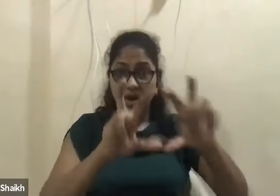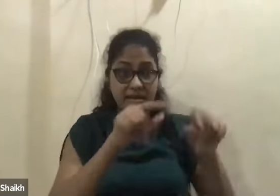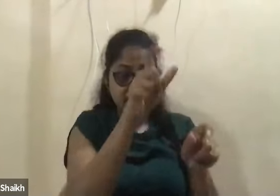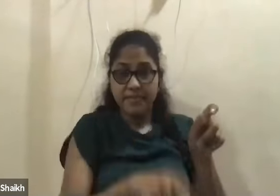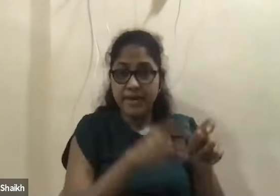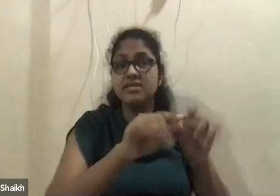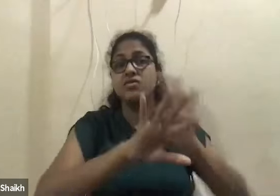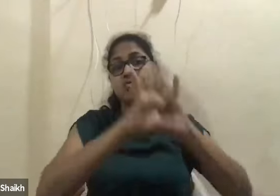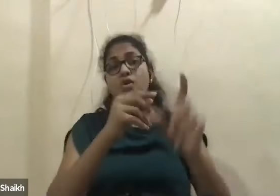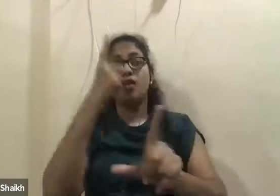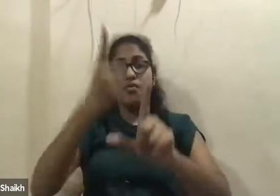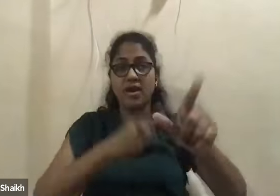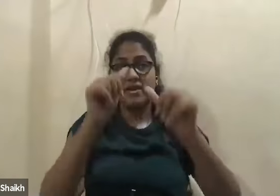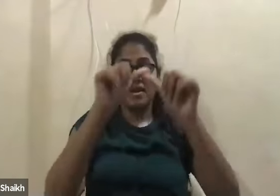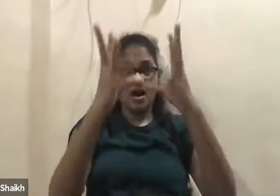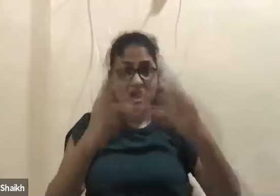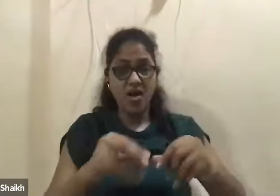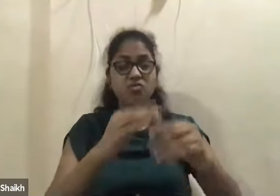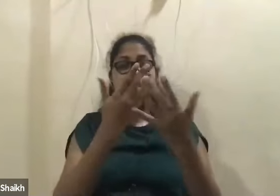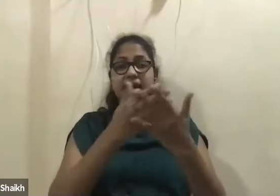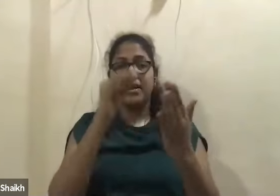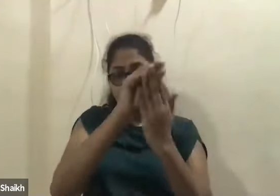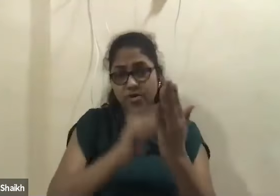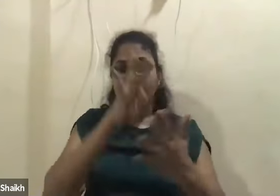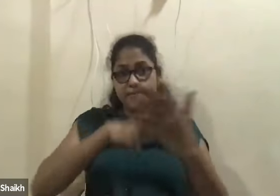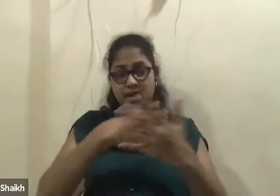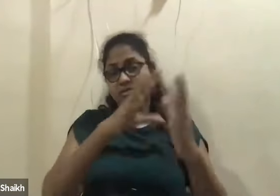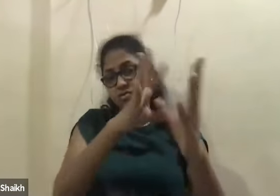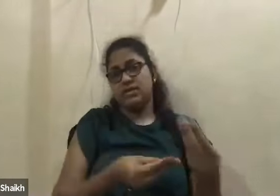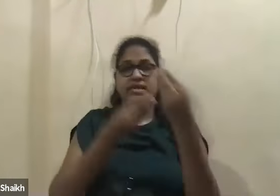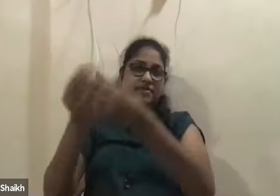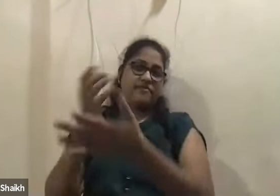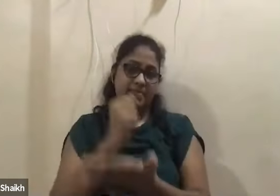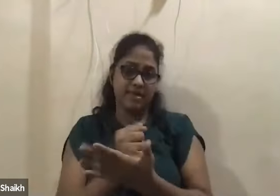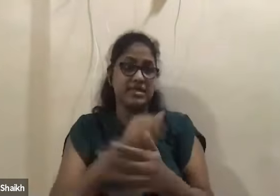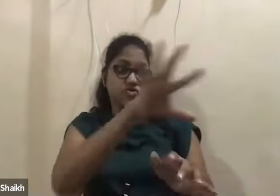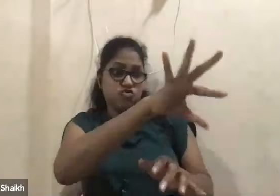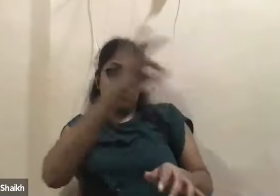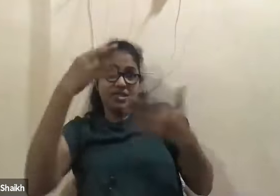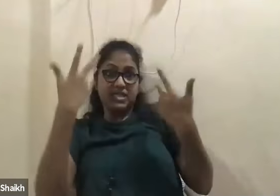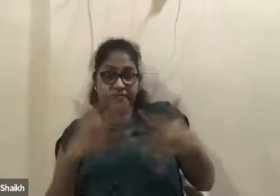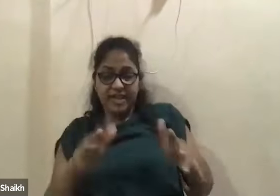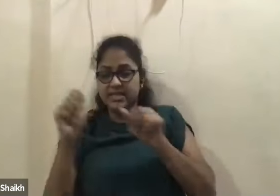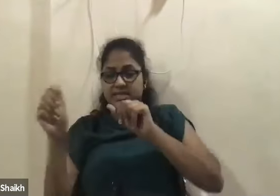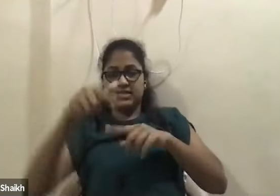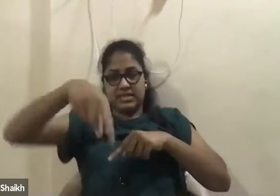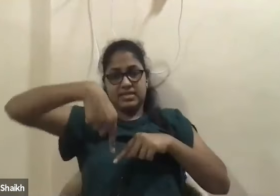accounts. So at the moment they're appointed as a guardian, within a period of 6 months from the date of appointment, they will deliver